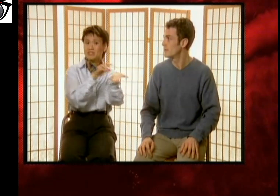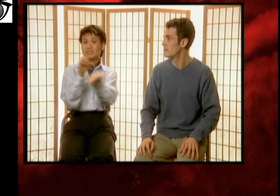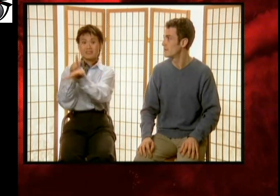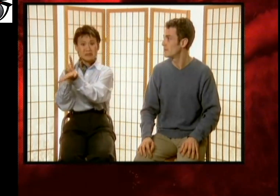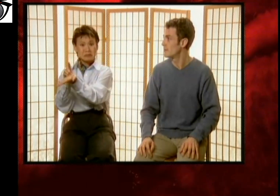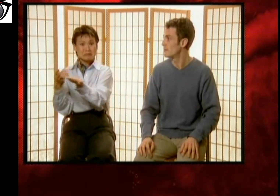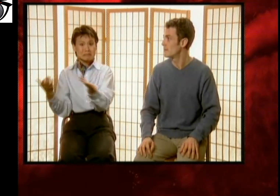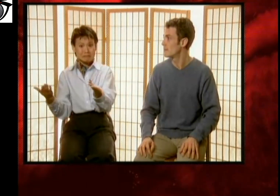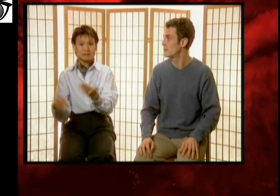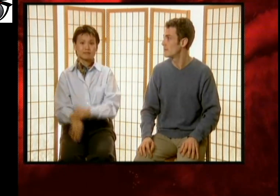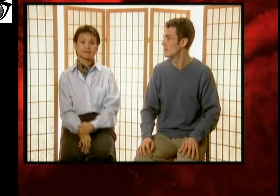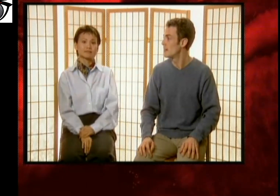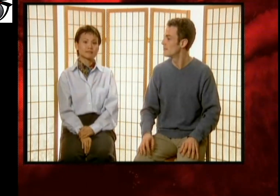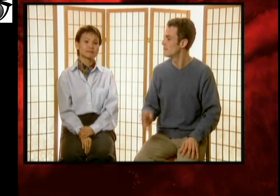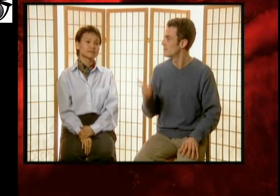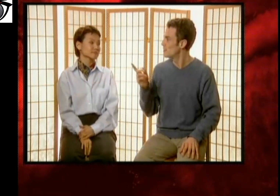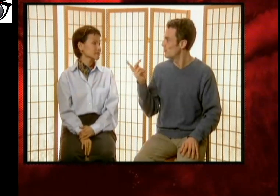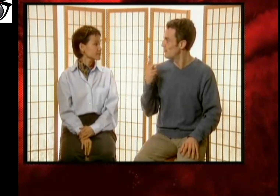or nurse.